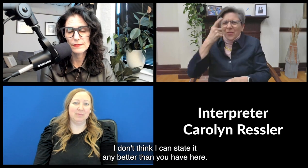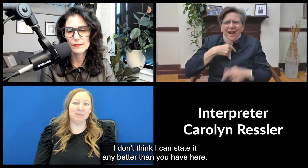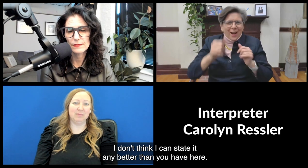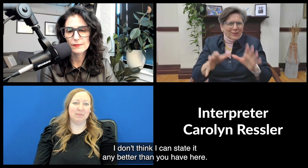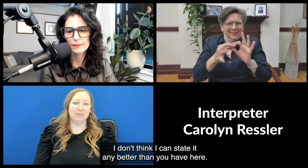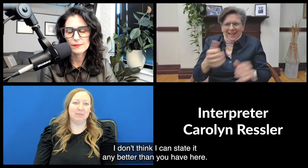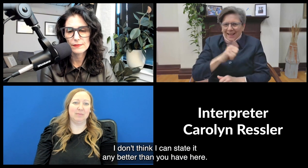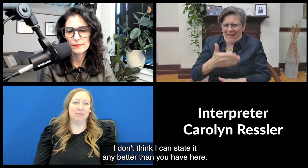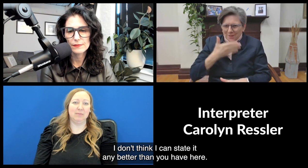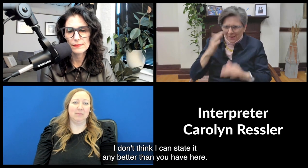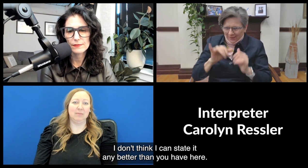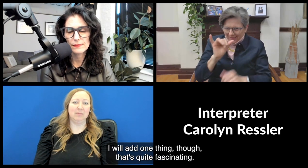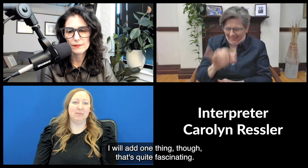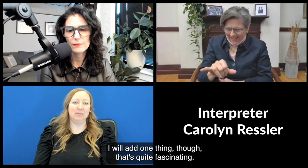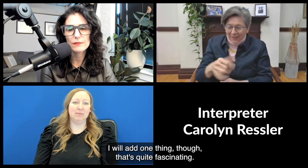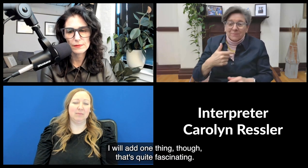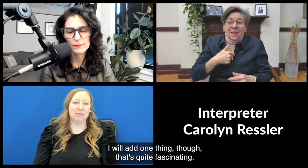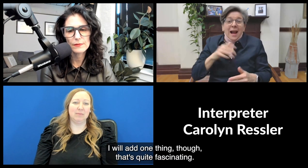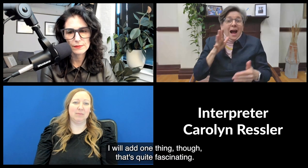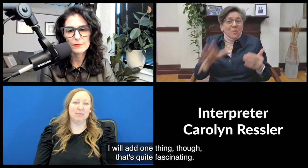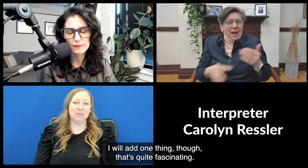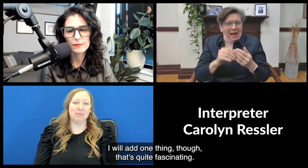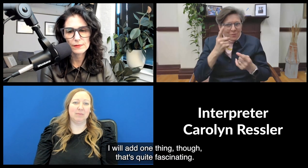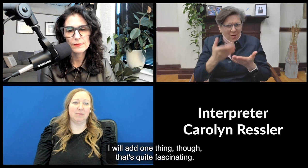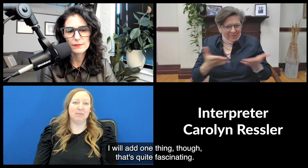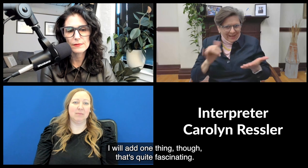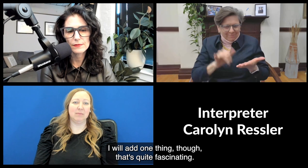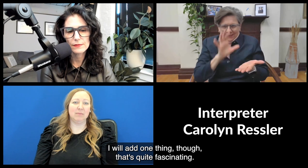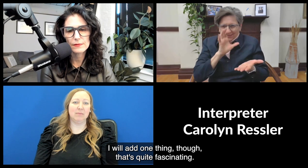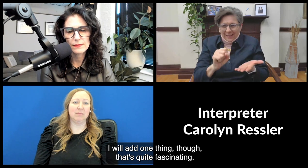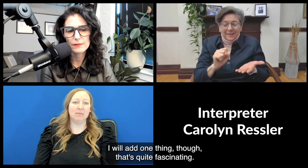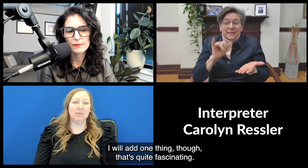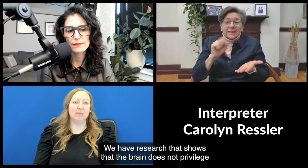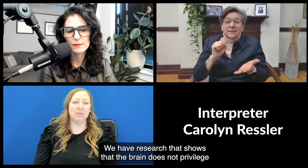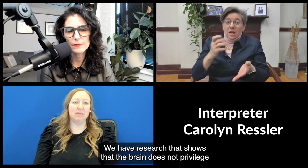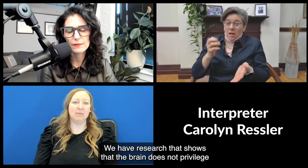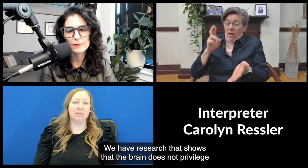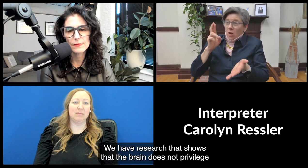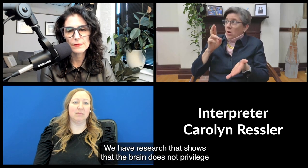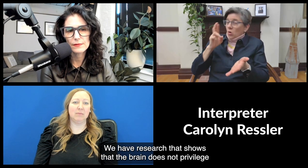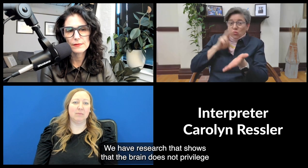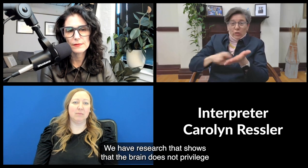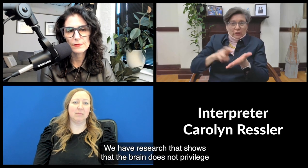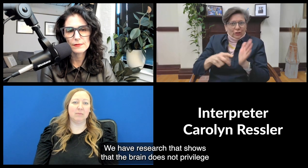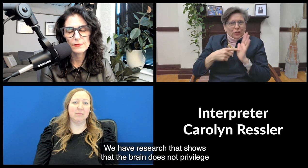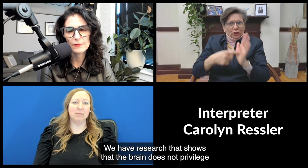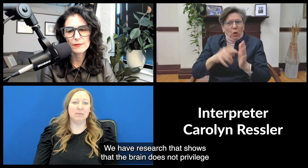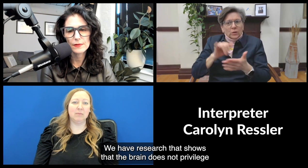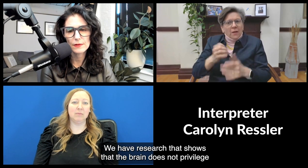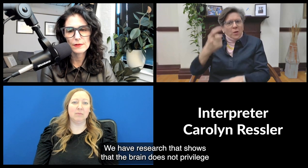That is absolutely correct. I don't think I can state it any better than you have here. I will add one thing, though, that's quite fascinating.